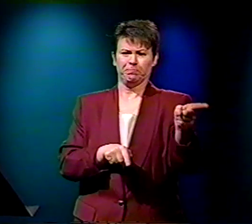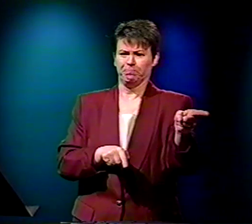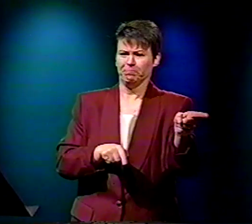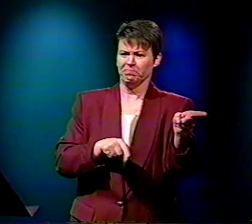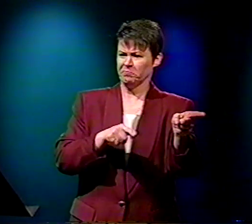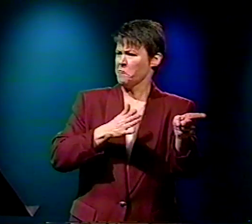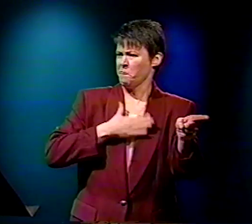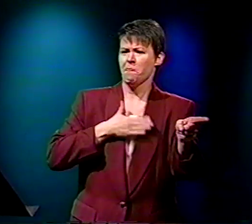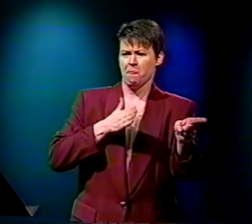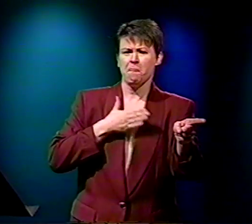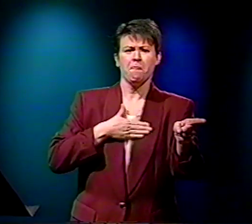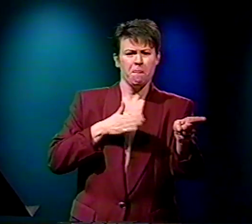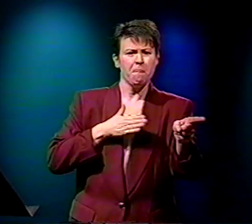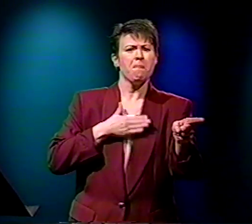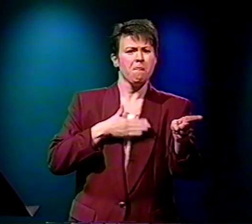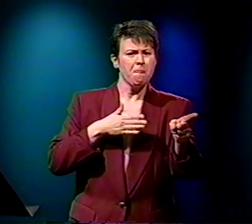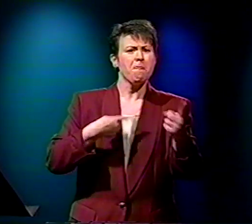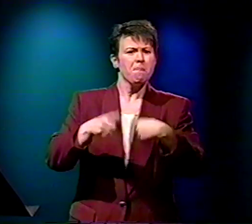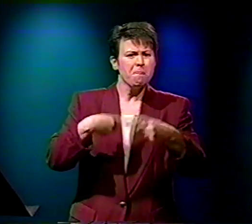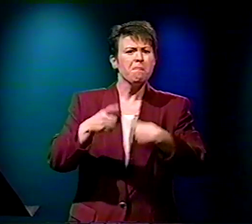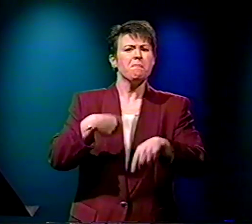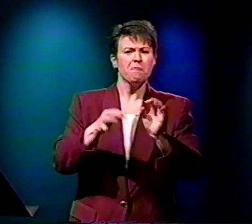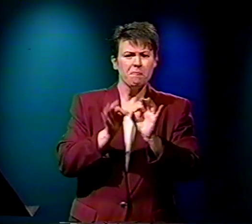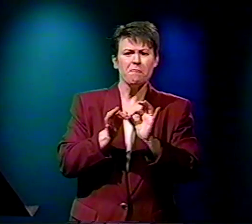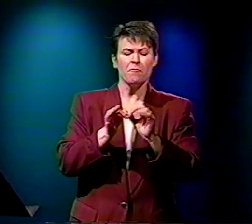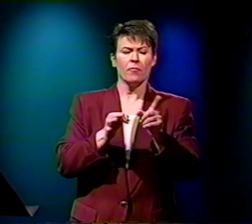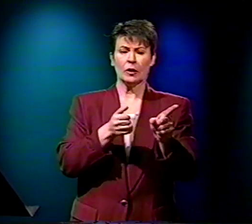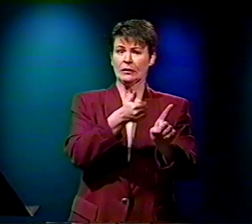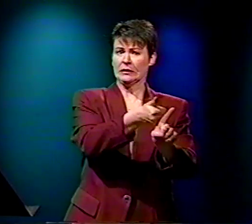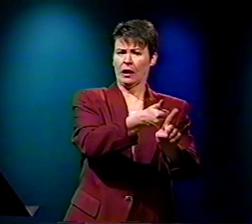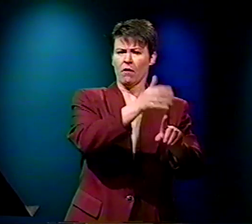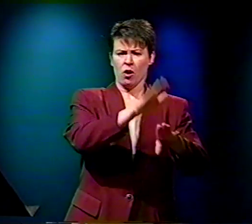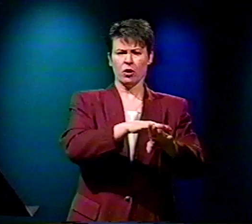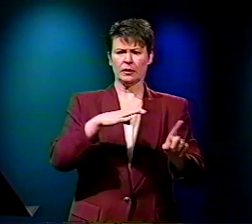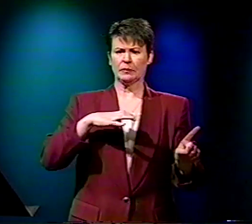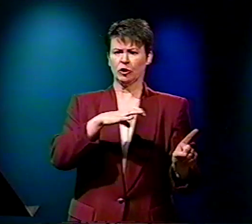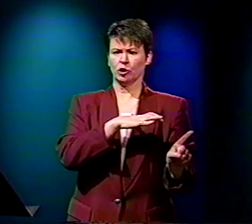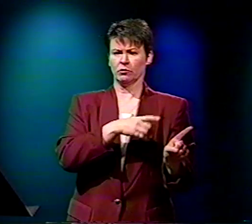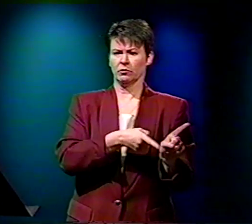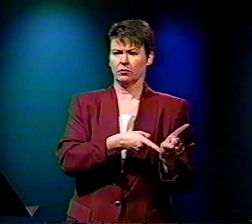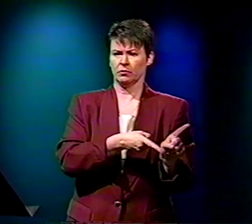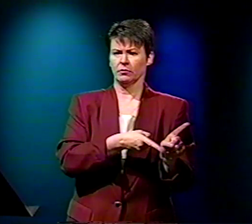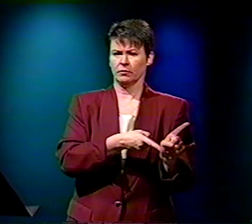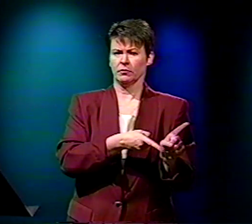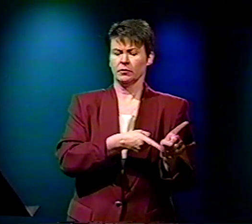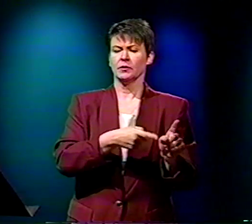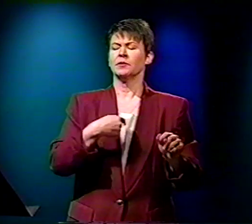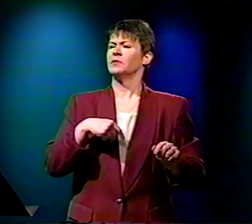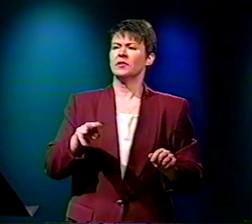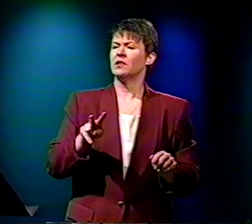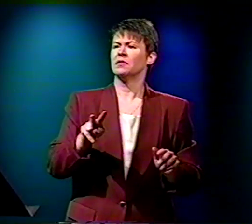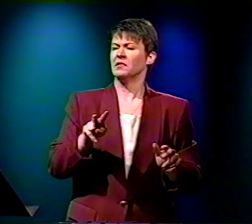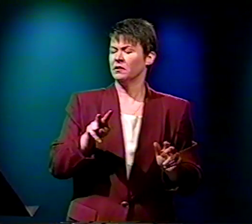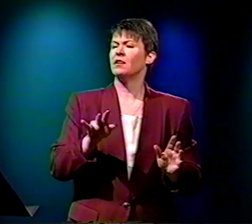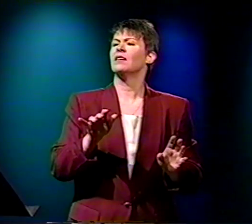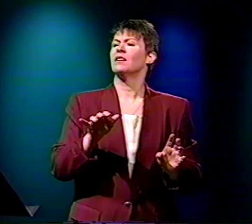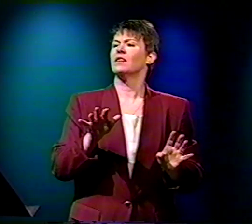so, well, there is someone on the commission who's willing to interpret and can sign, and this person," now understand, this person's on the commission. And